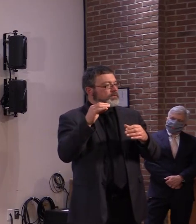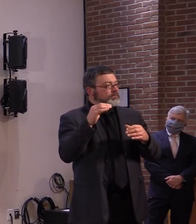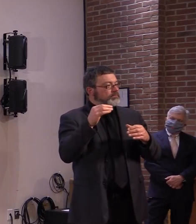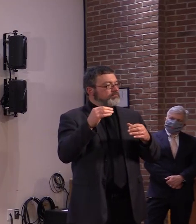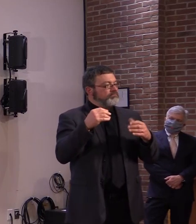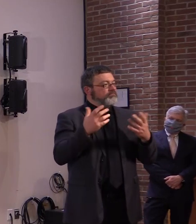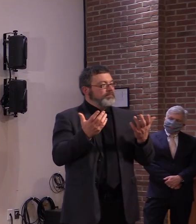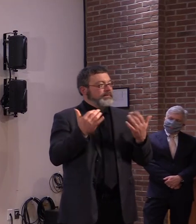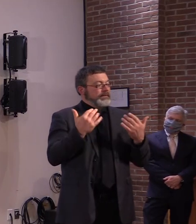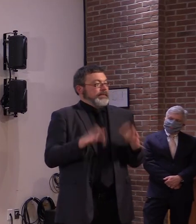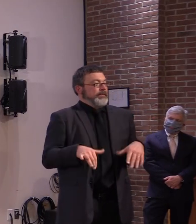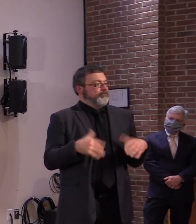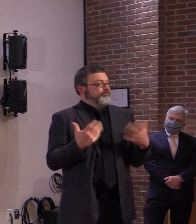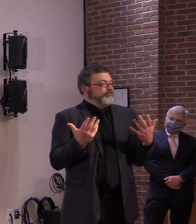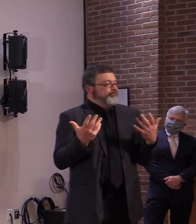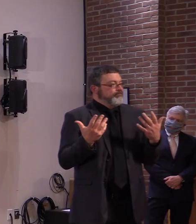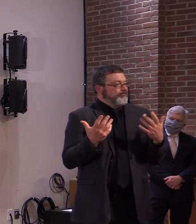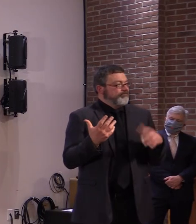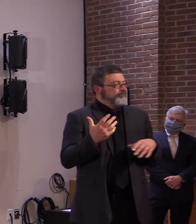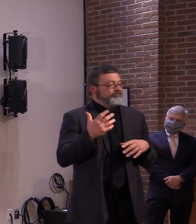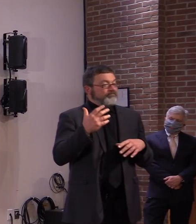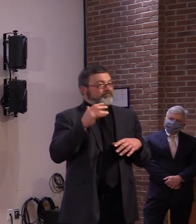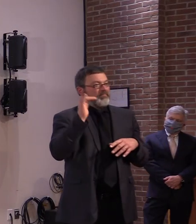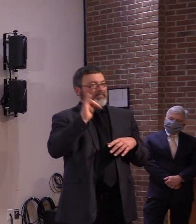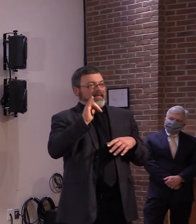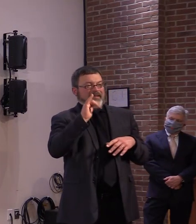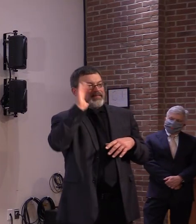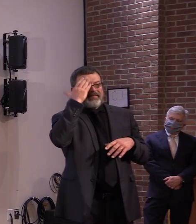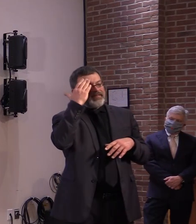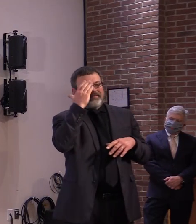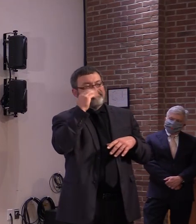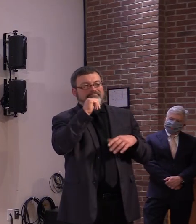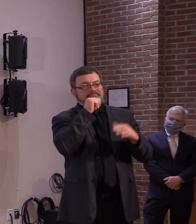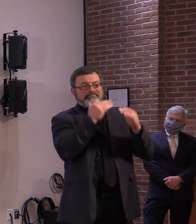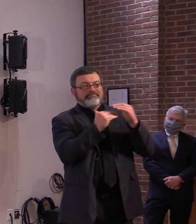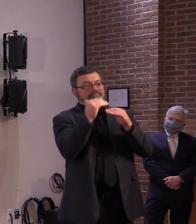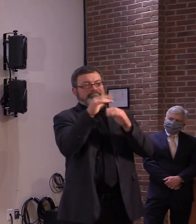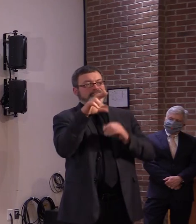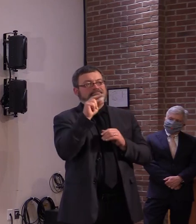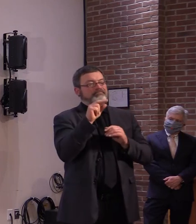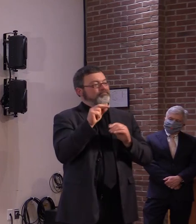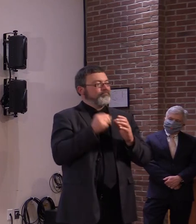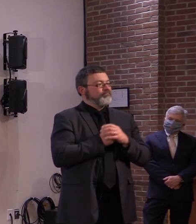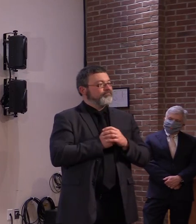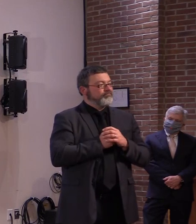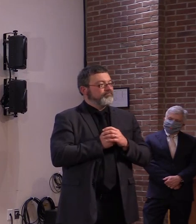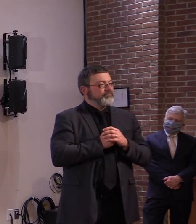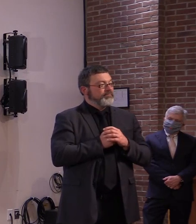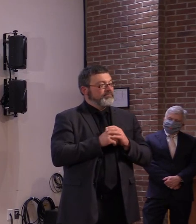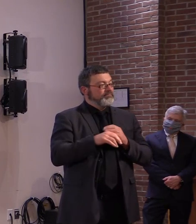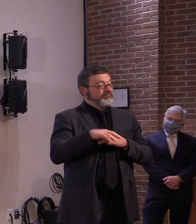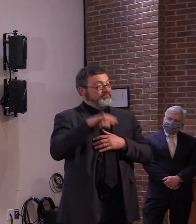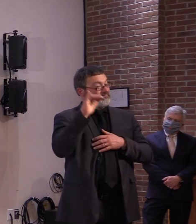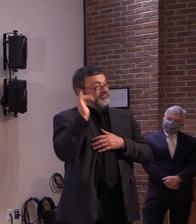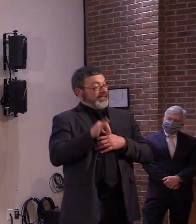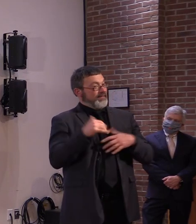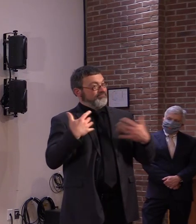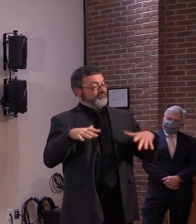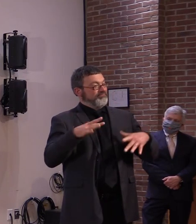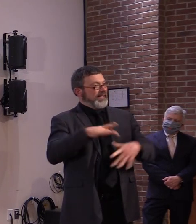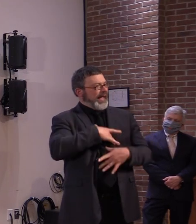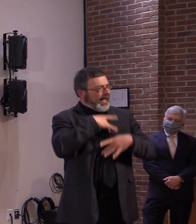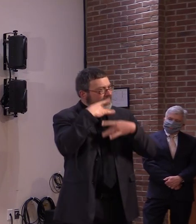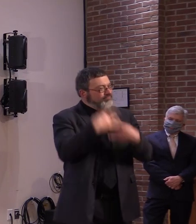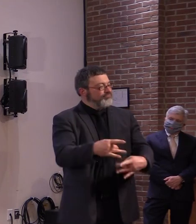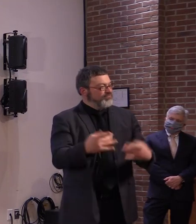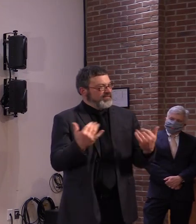appear she was successful. So again, this is interesting times, and we'll see what